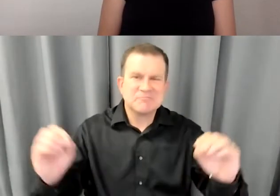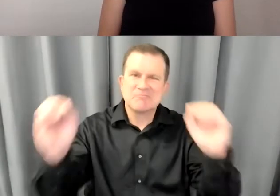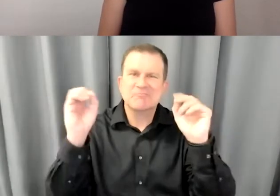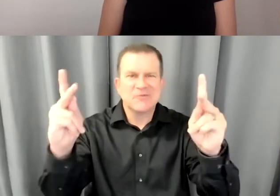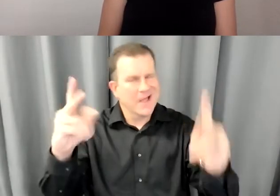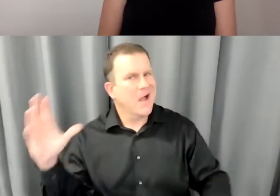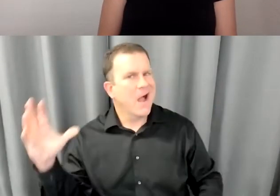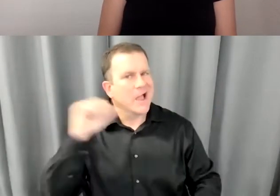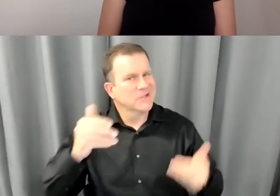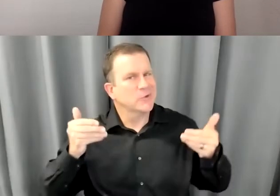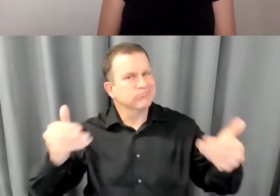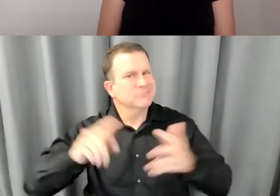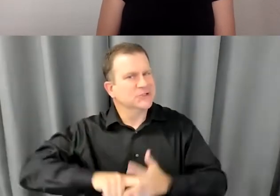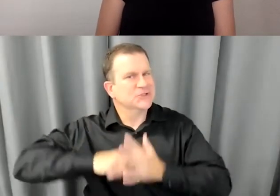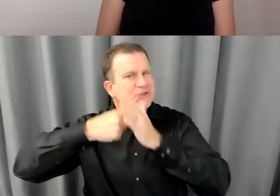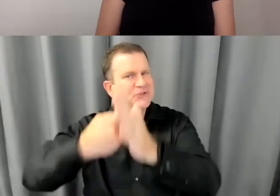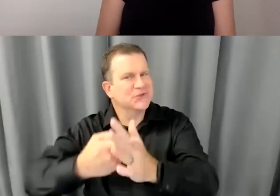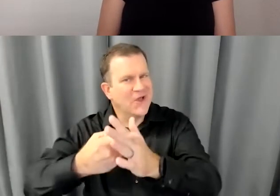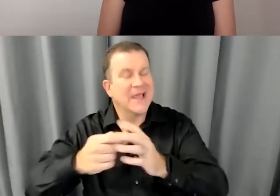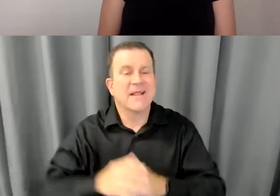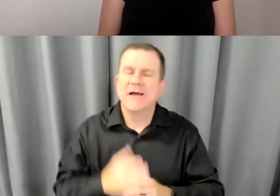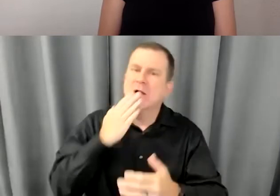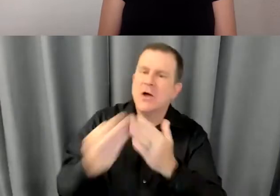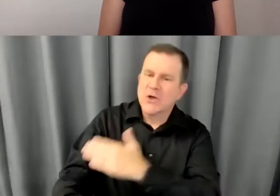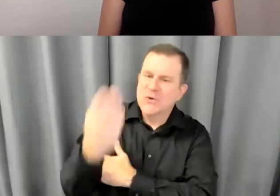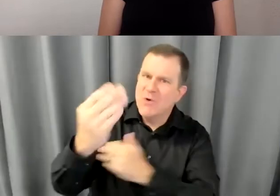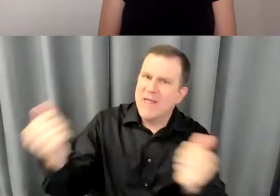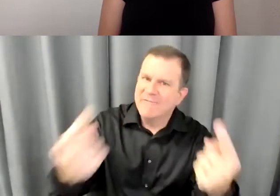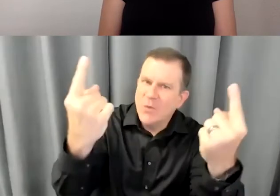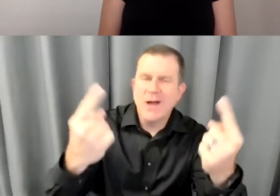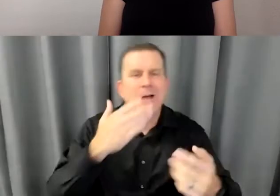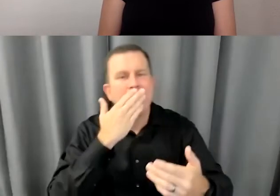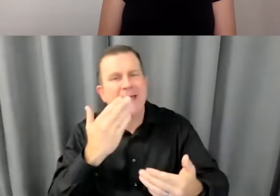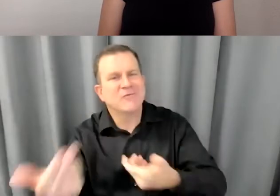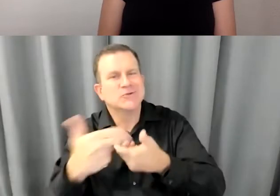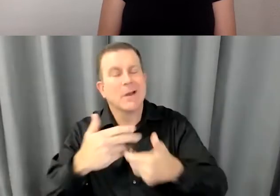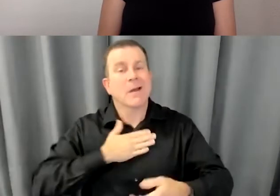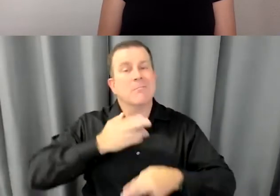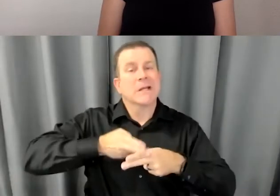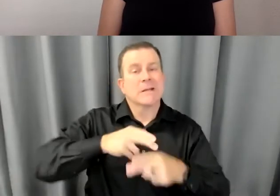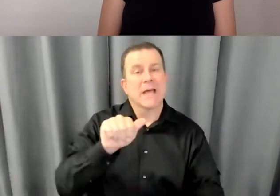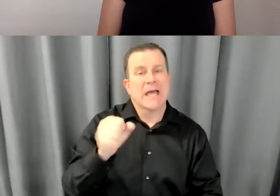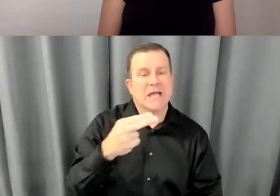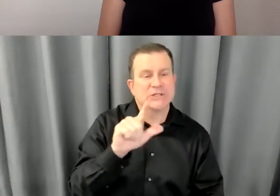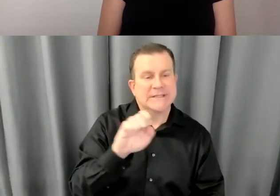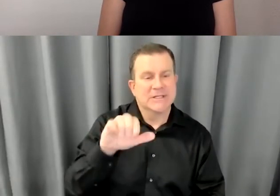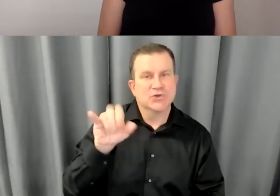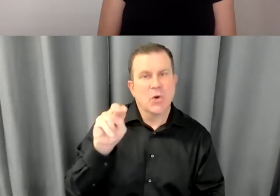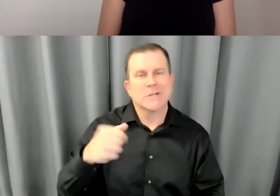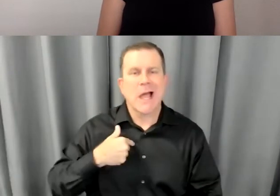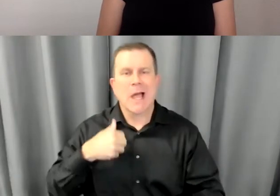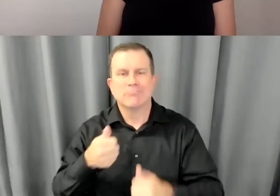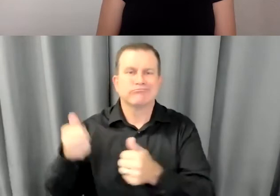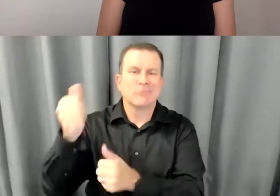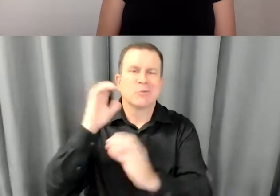guess we'll go ahead and get started. Good morning, everybody. Thank you for joining me. My name is Ashley Jones. I'm the Communications Director here at the